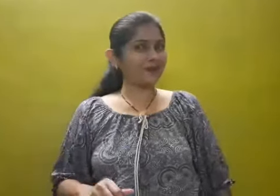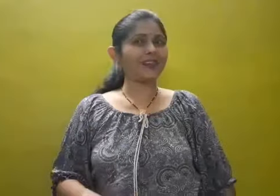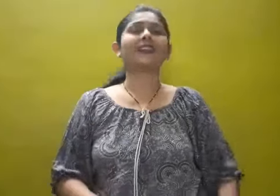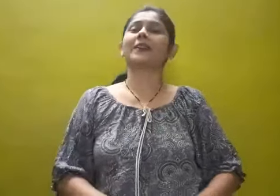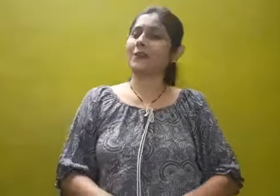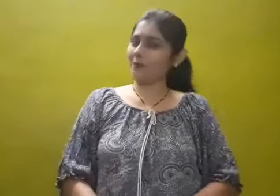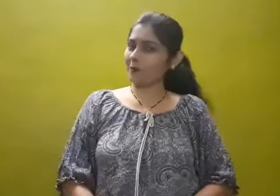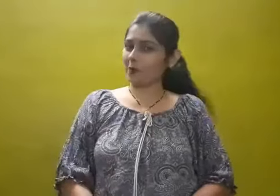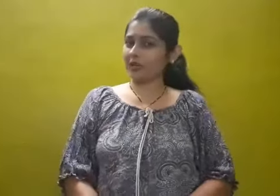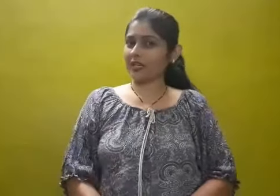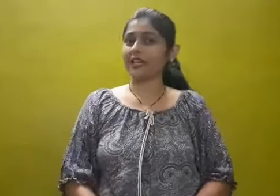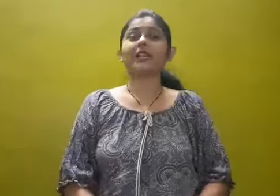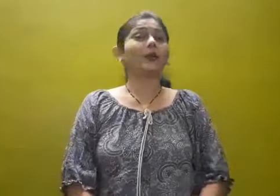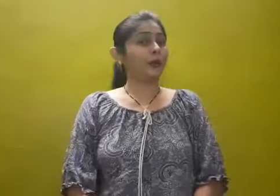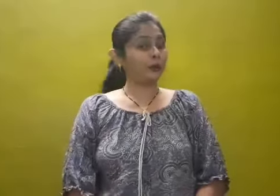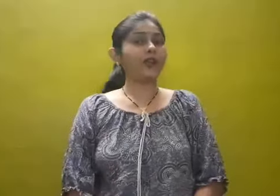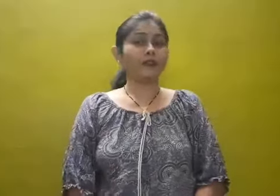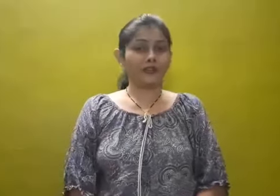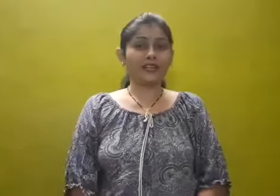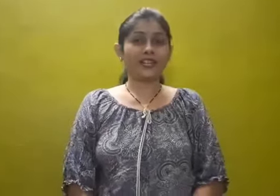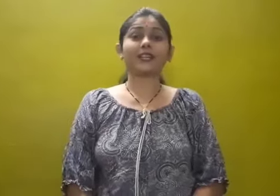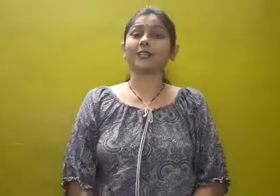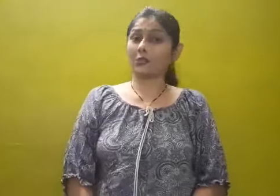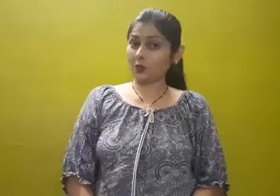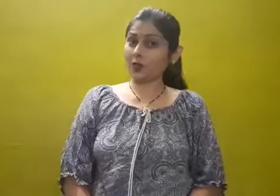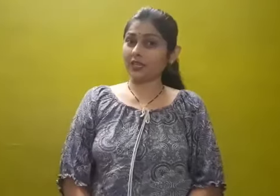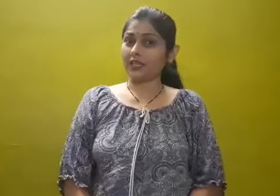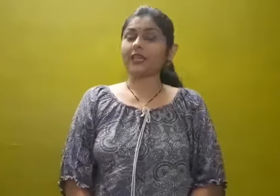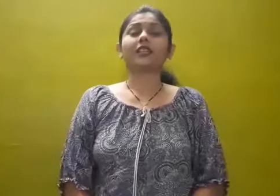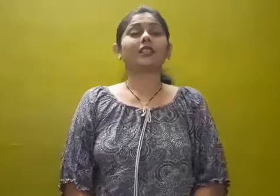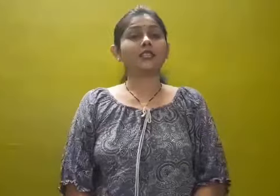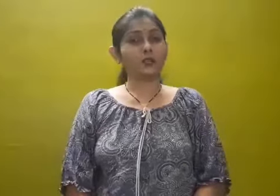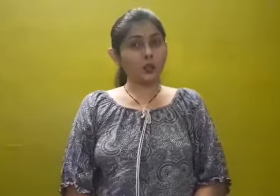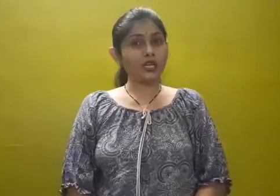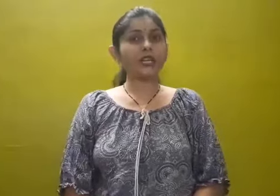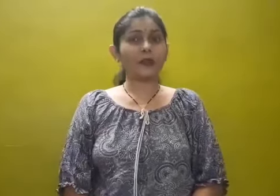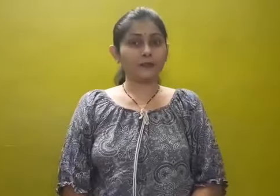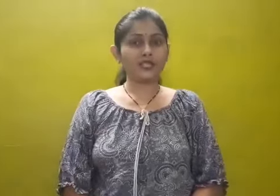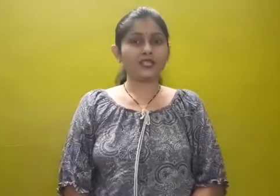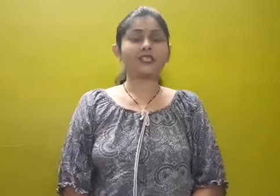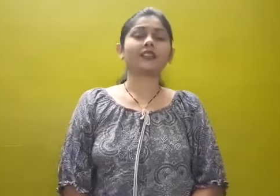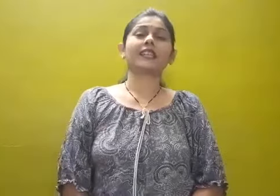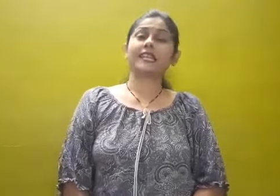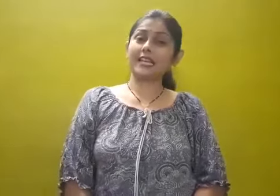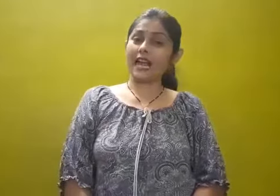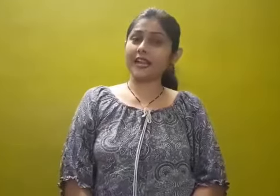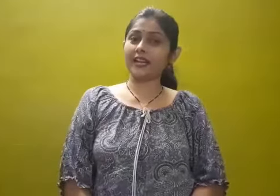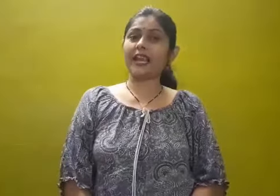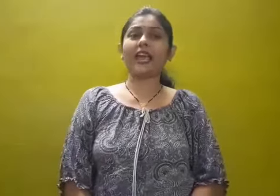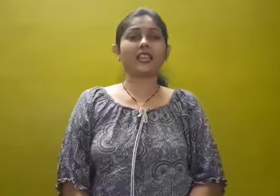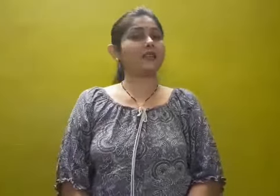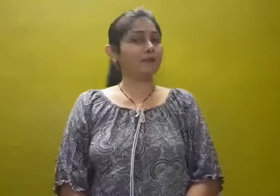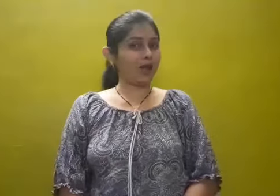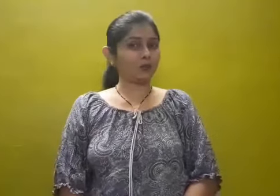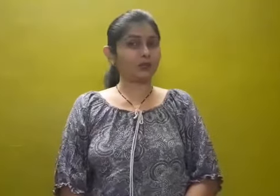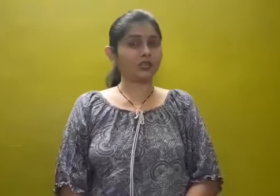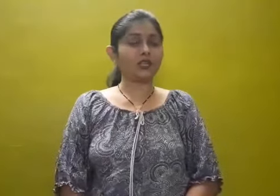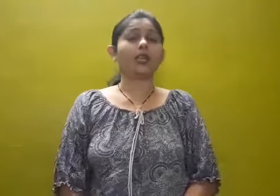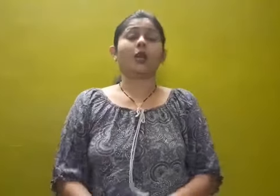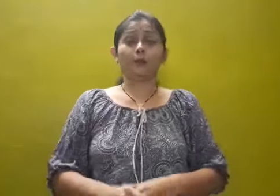everyone. Good morning. Today we will take a story. The story name is The Lion and the Mouse.